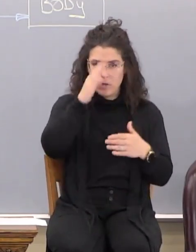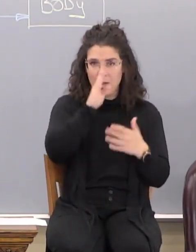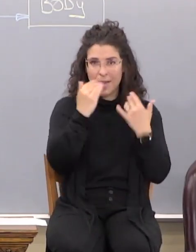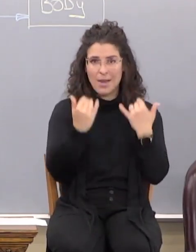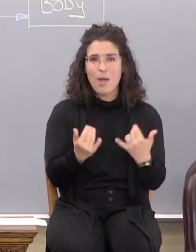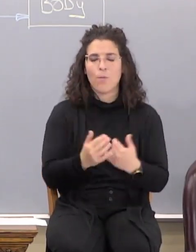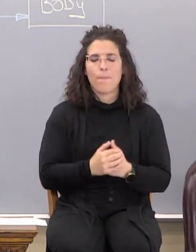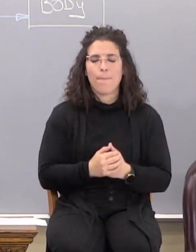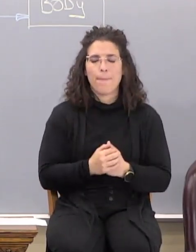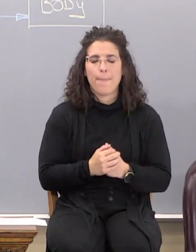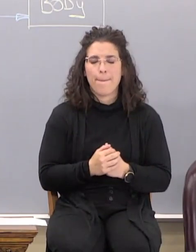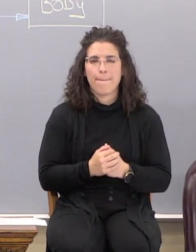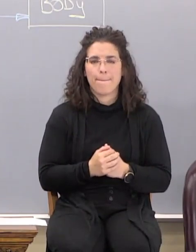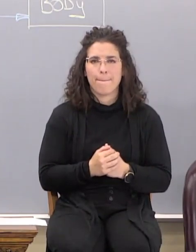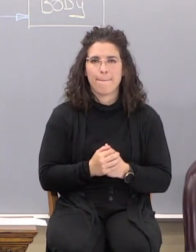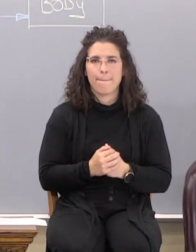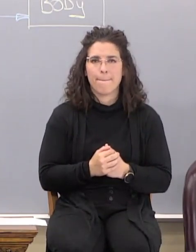now.